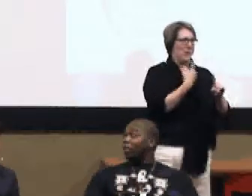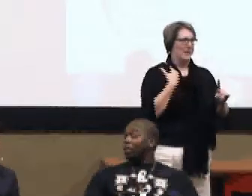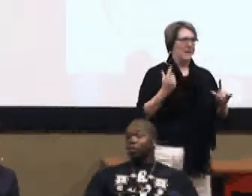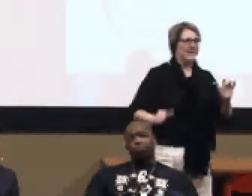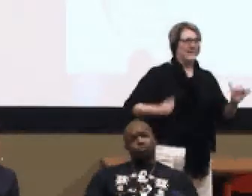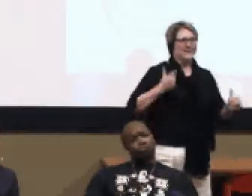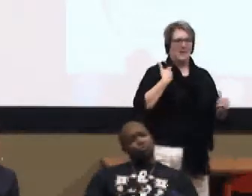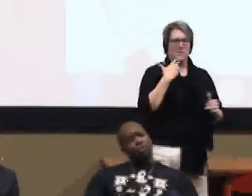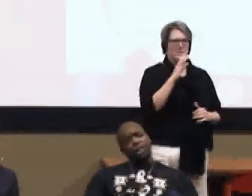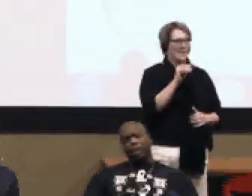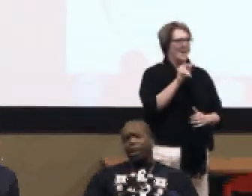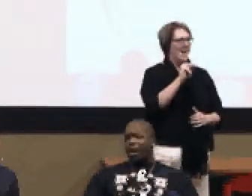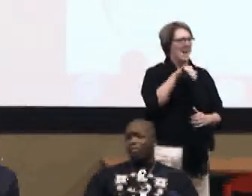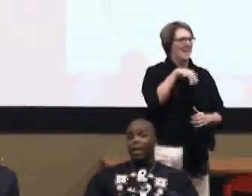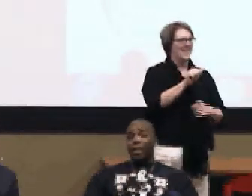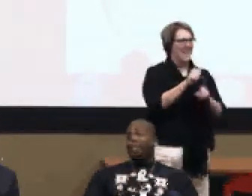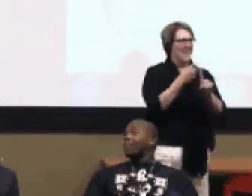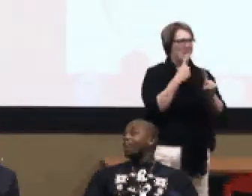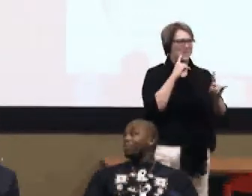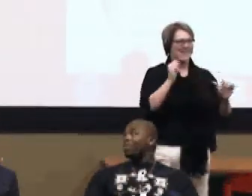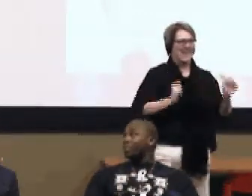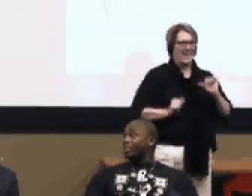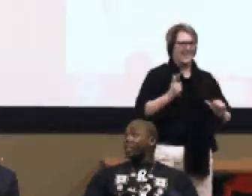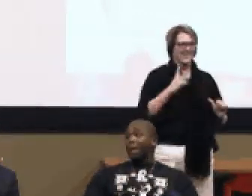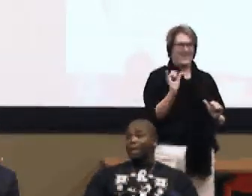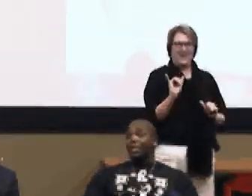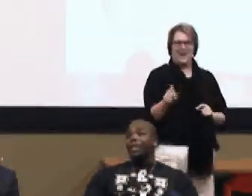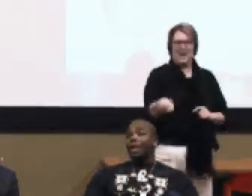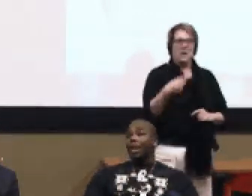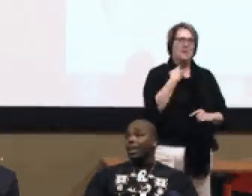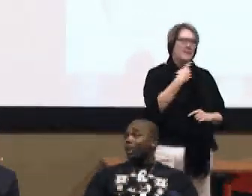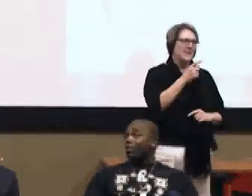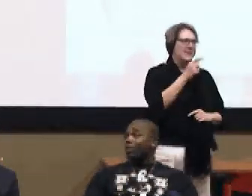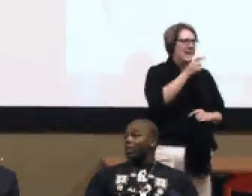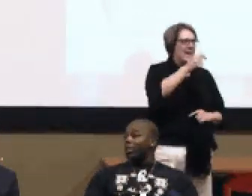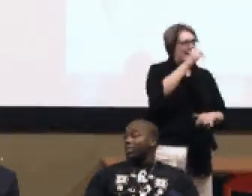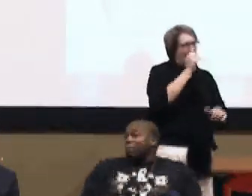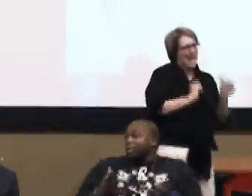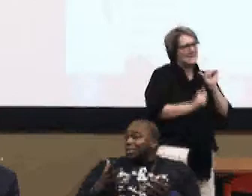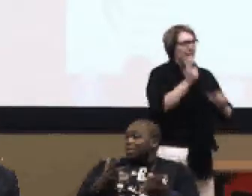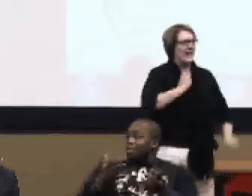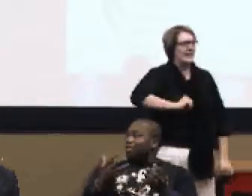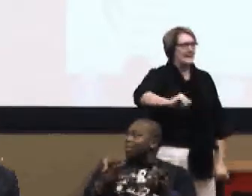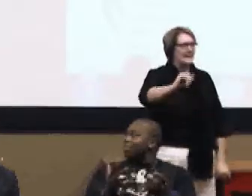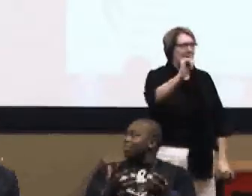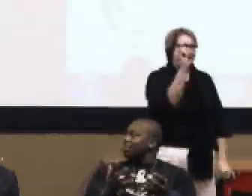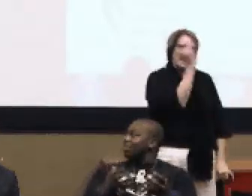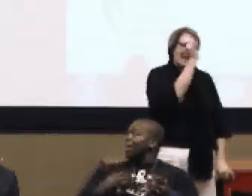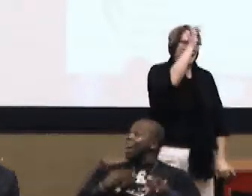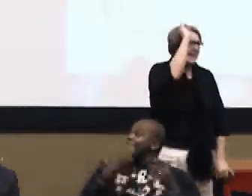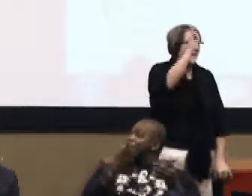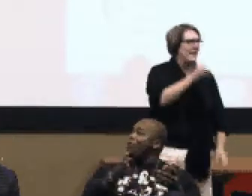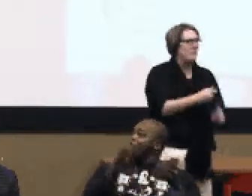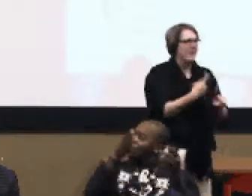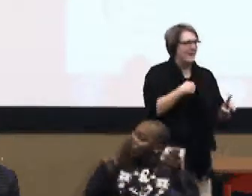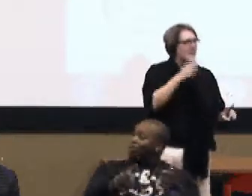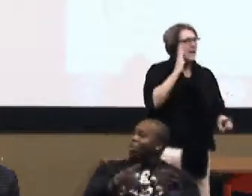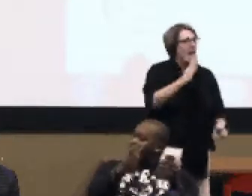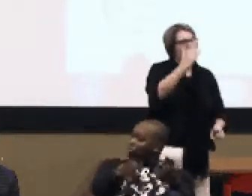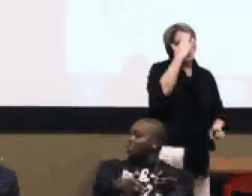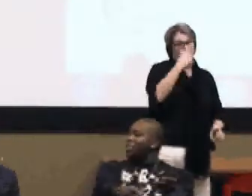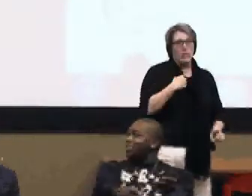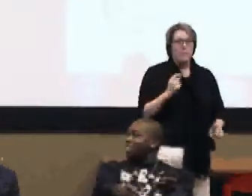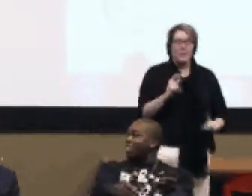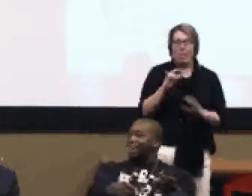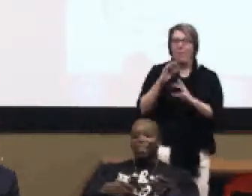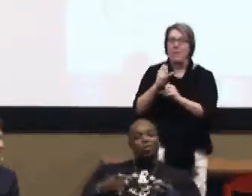my God. You get your Kanye on? I would You act grab that. the mic. I would seriously act an idiot on there. Just because of the sensationalism of it. I know what